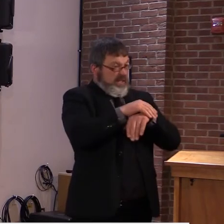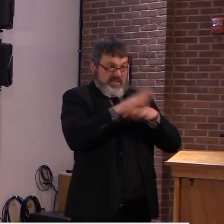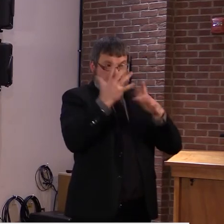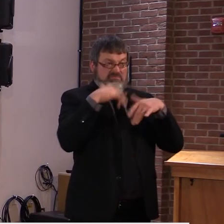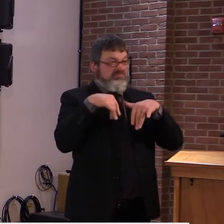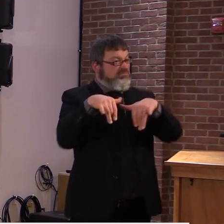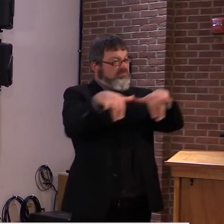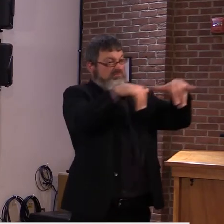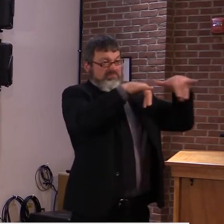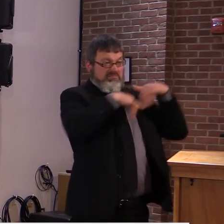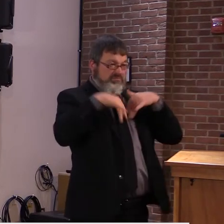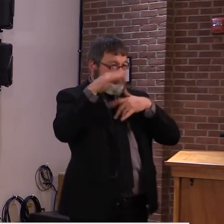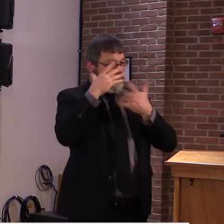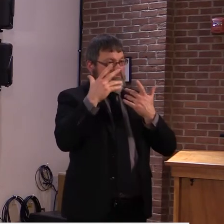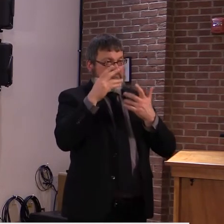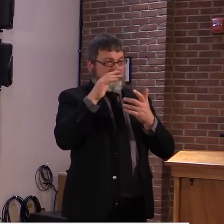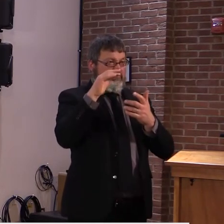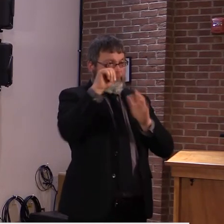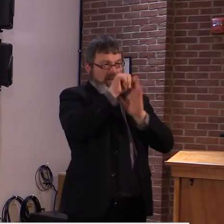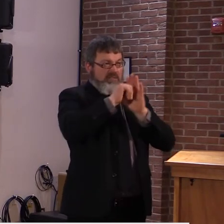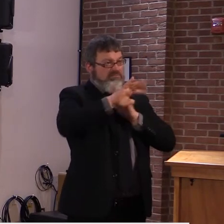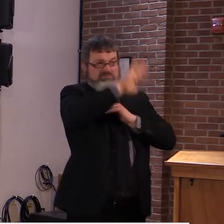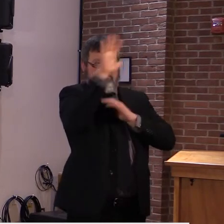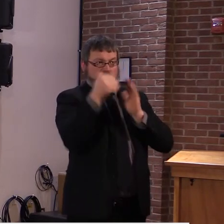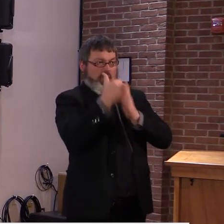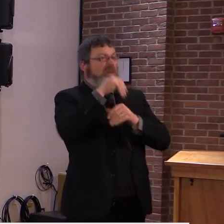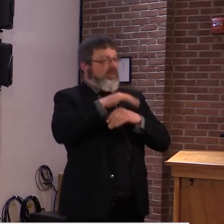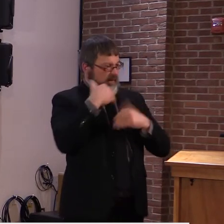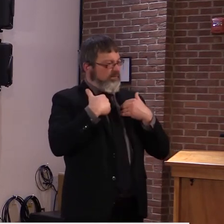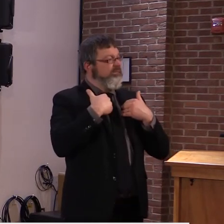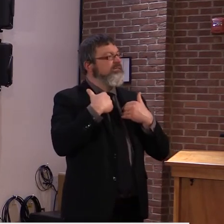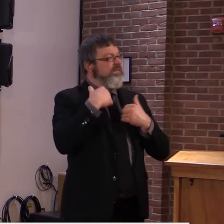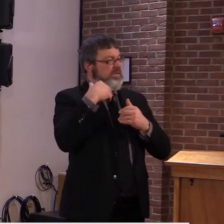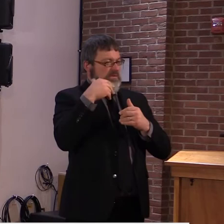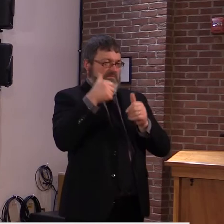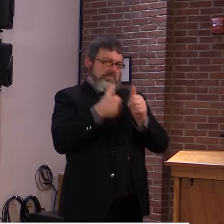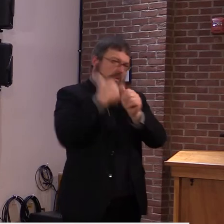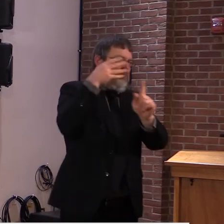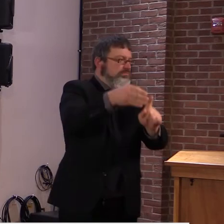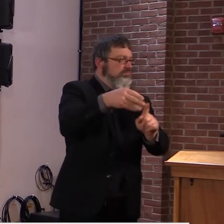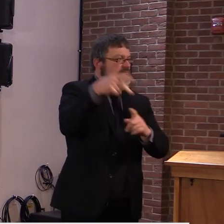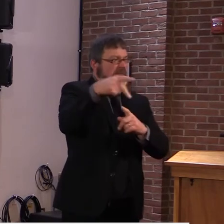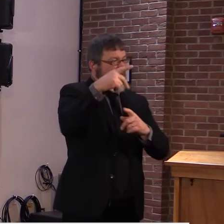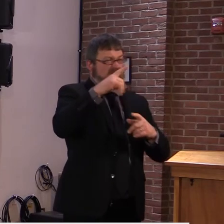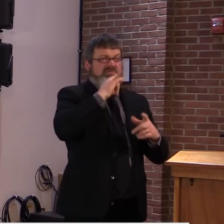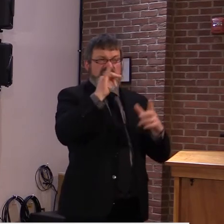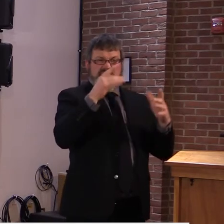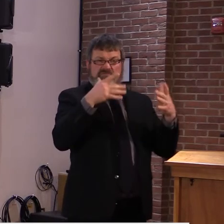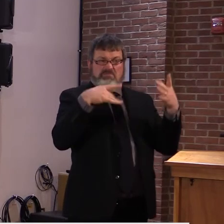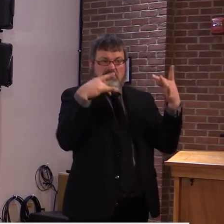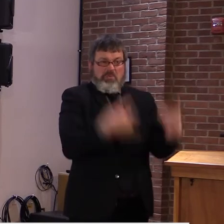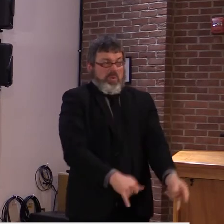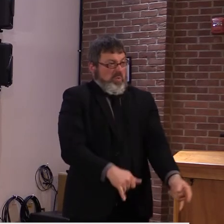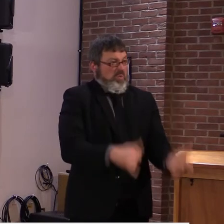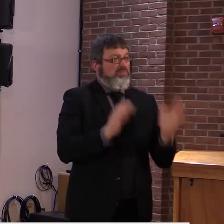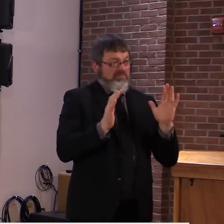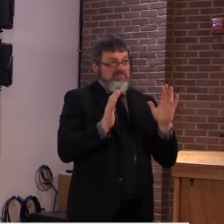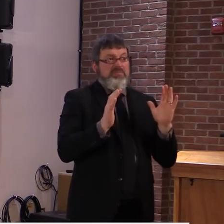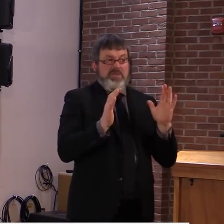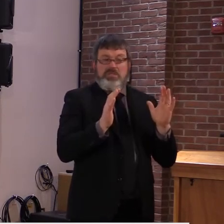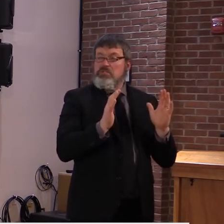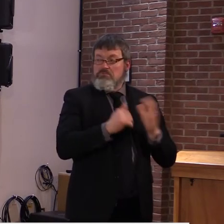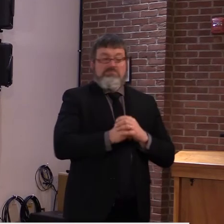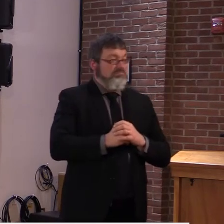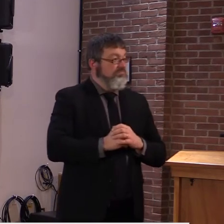strategy. And it simplified the process a bit as well. Mm-hmm. Thank you very